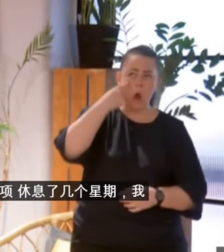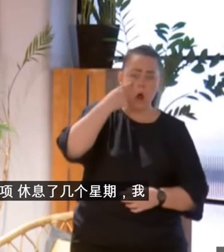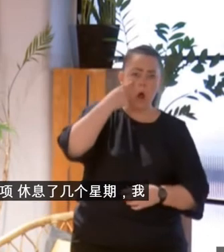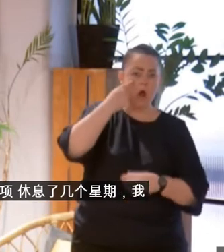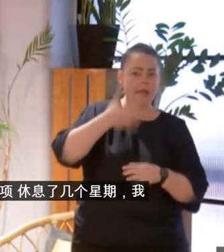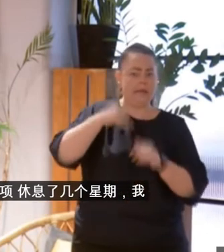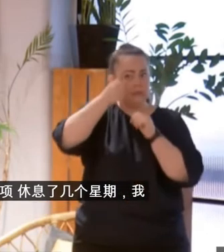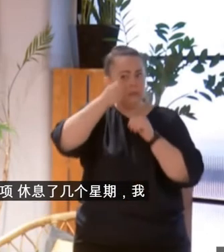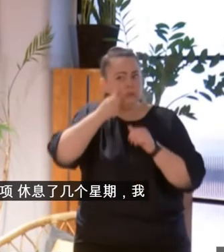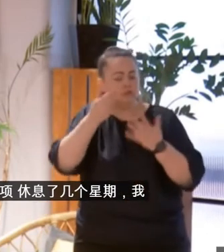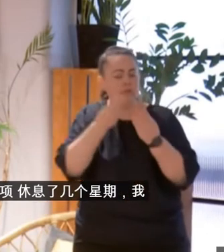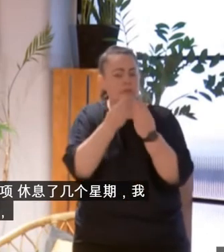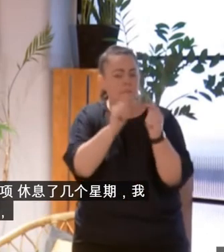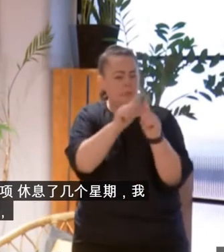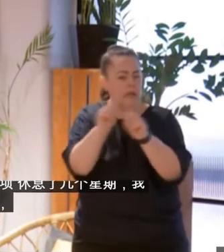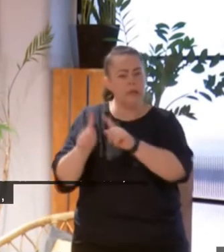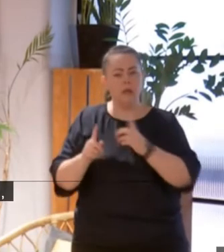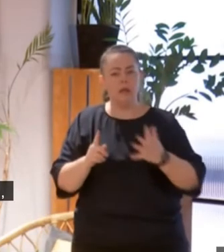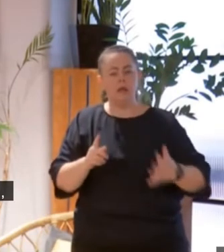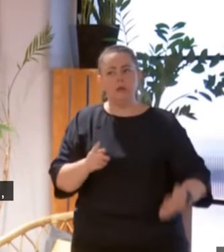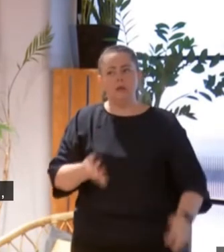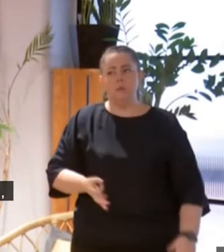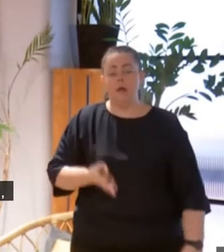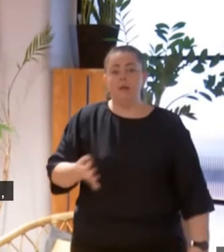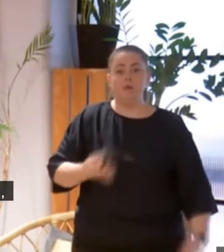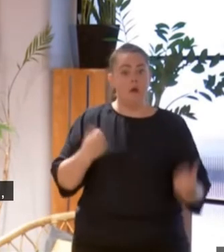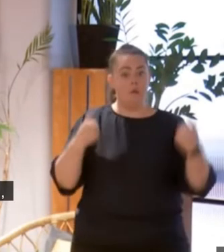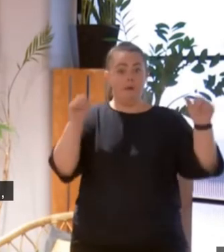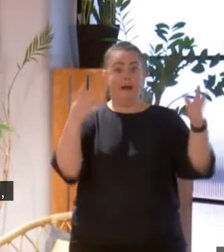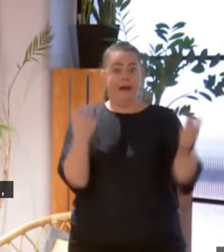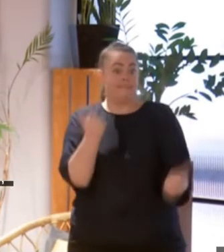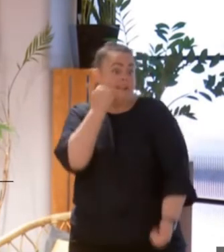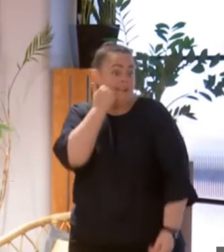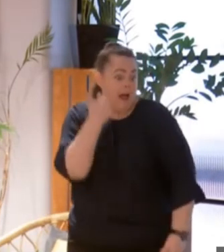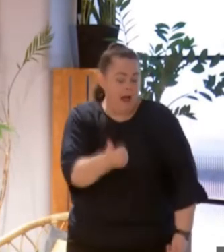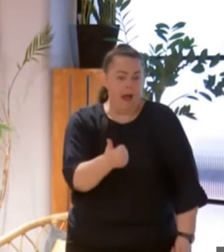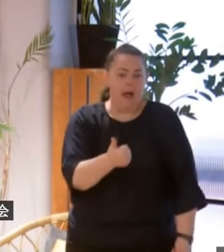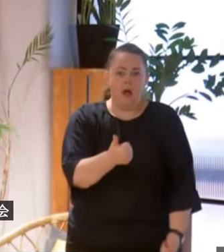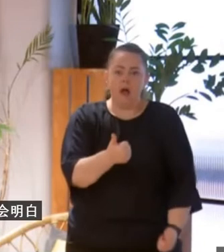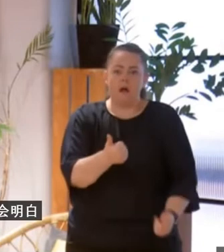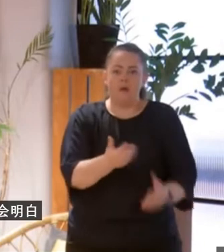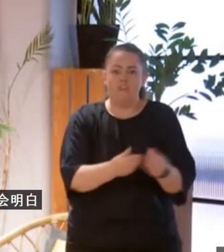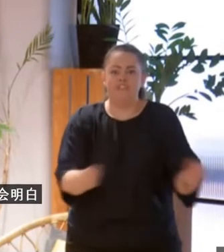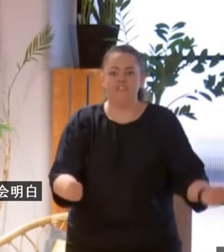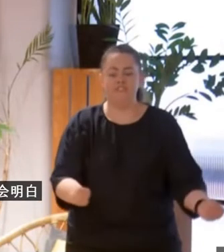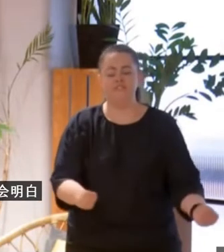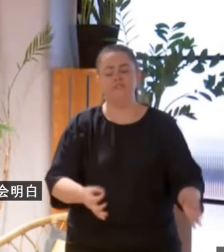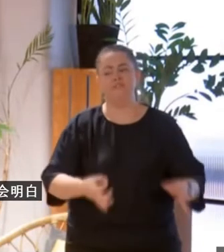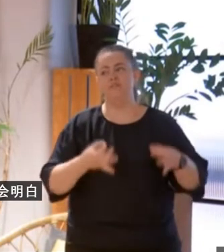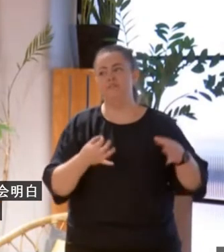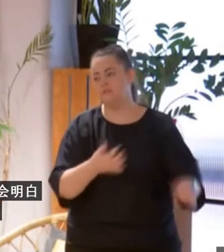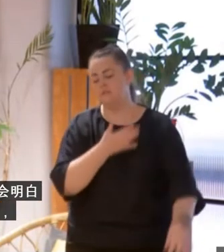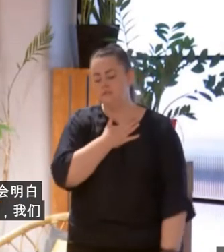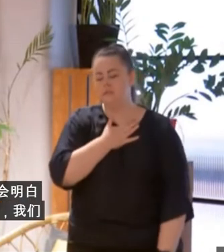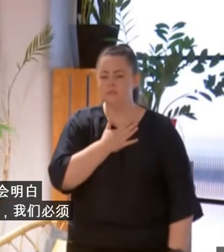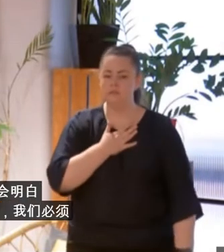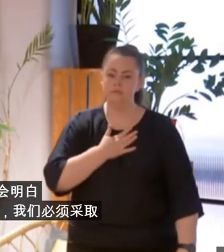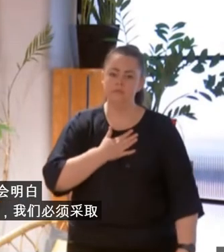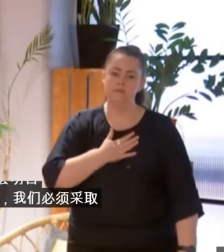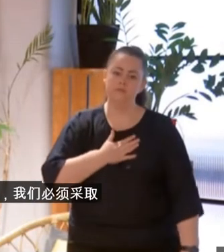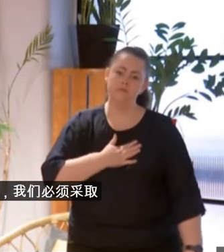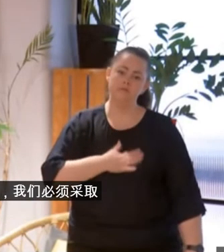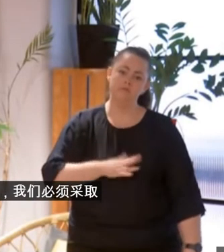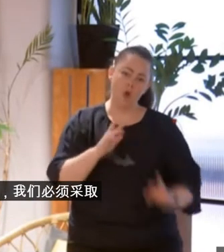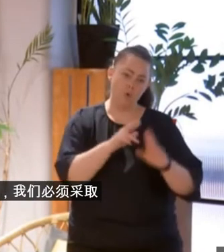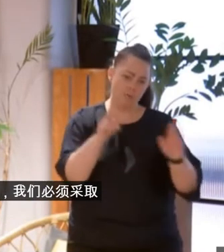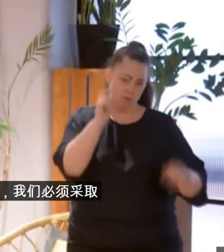I apologise on behalf of the health system, but I also know that each of us would understand that in a 100-year pandemic we've had to